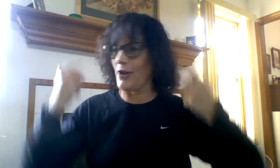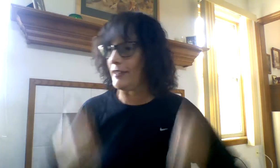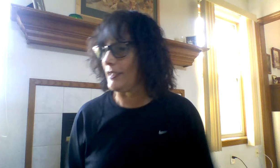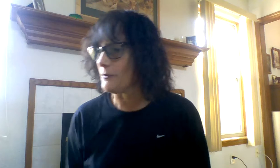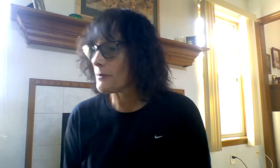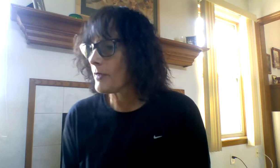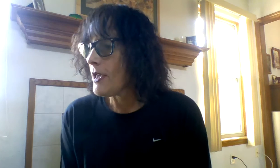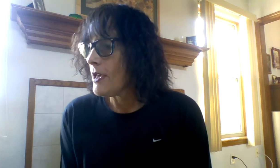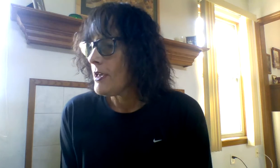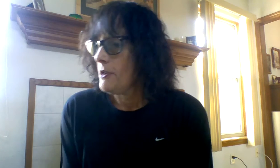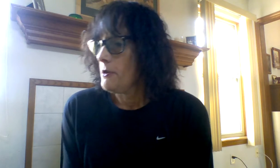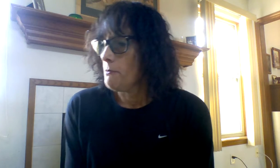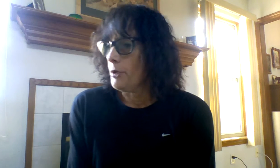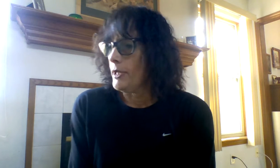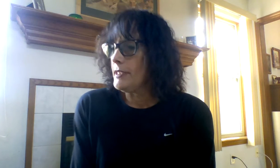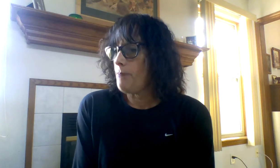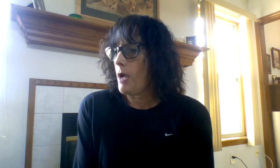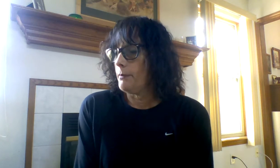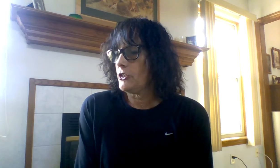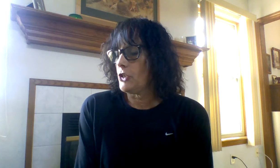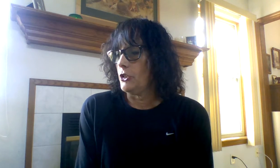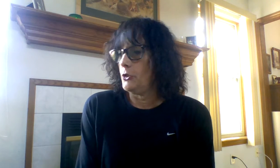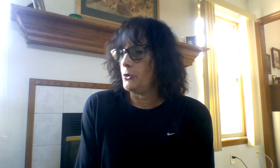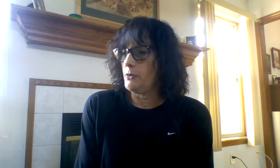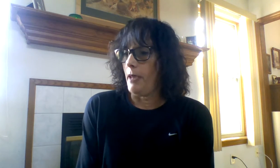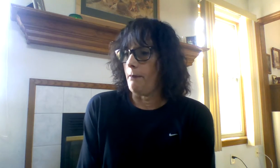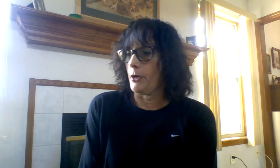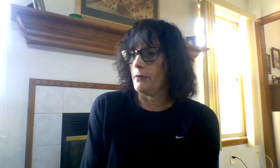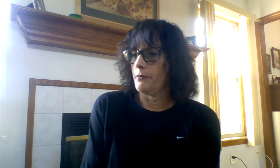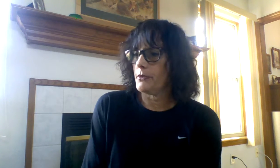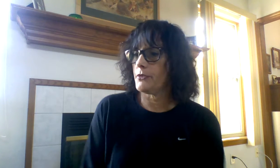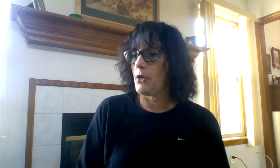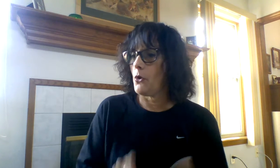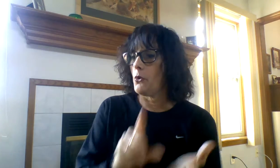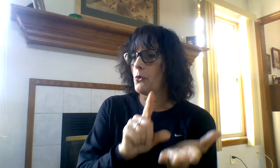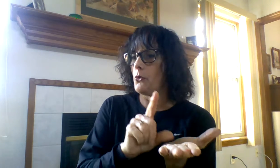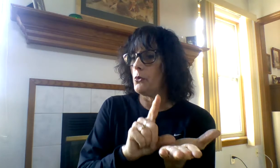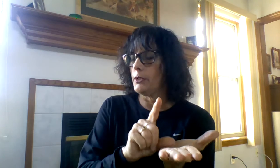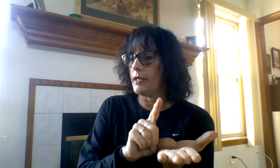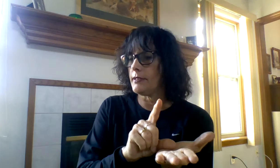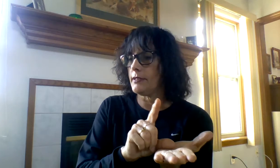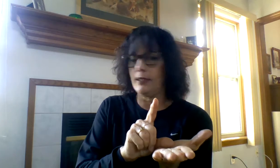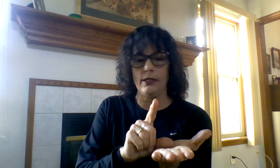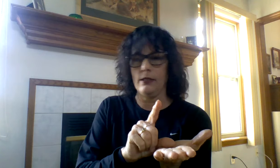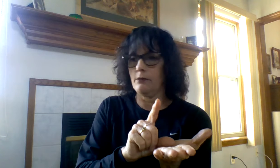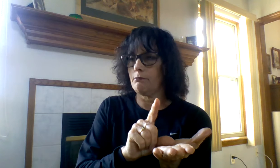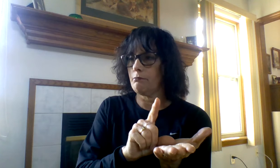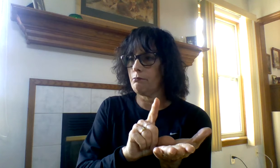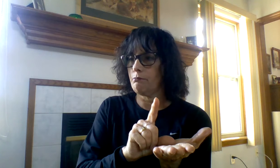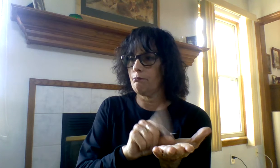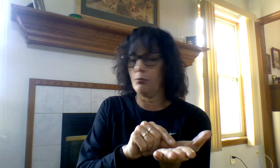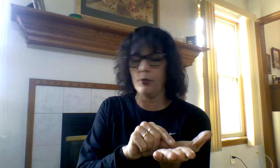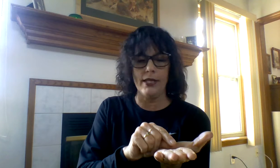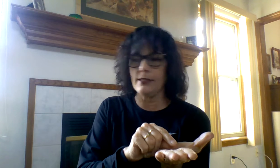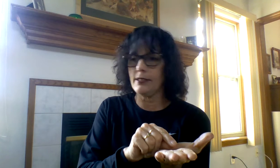friendly. Print, publish, newspaper. So let's see. Print